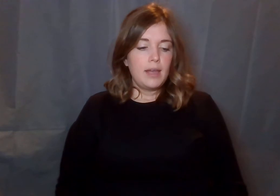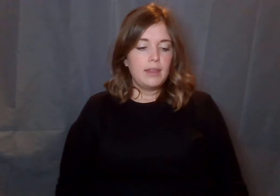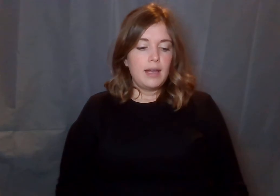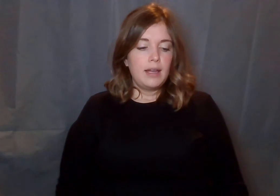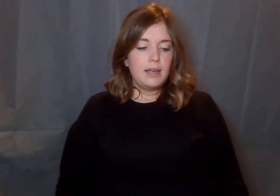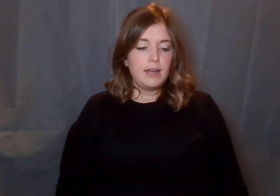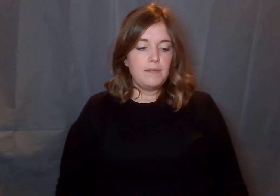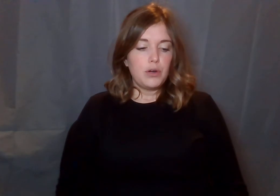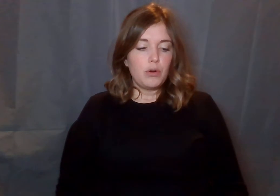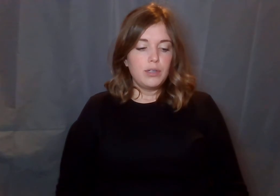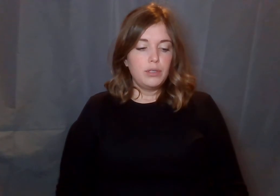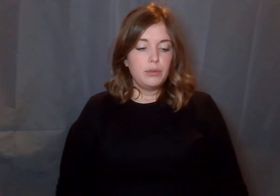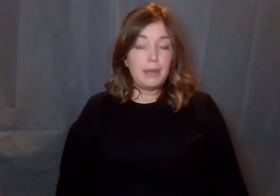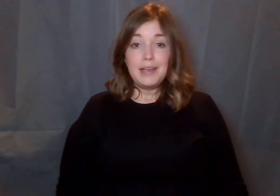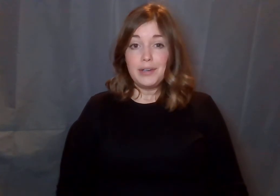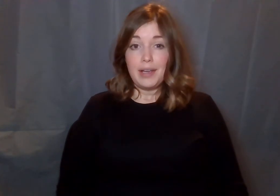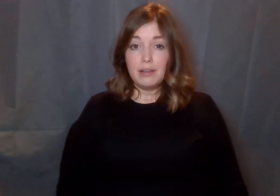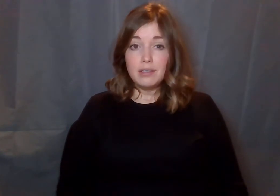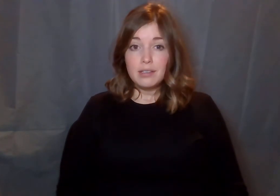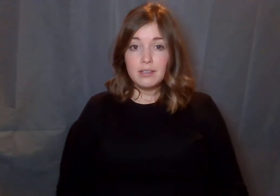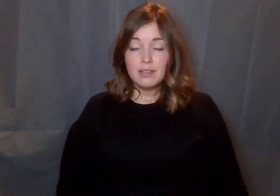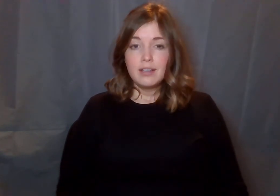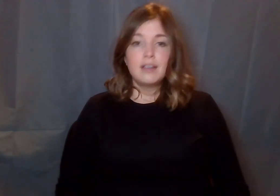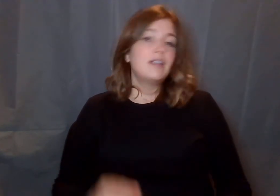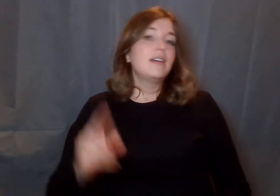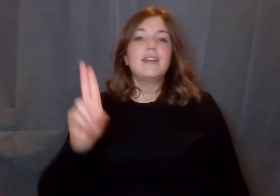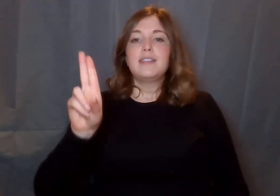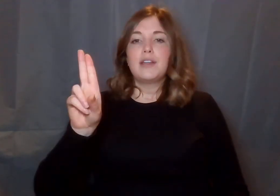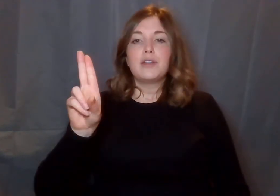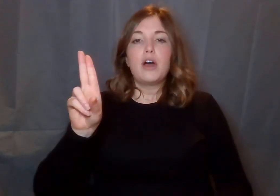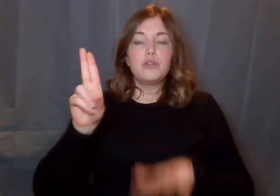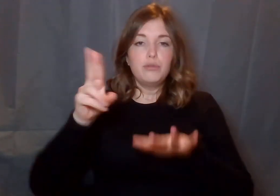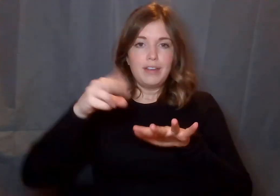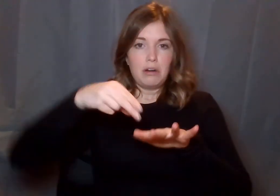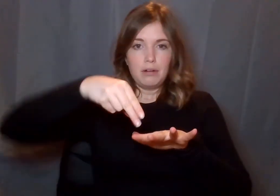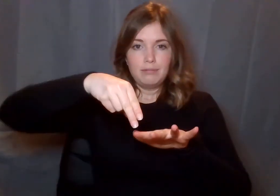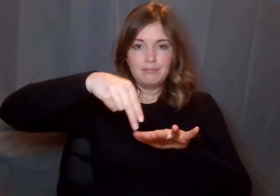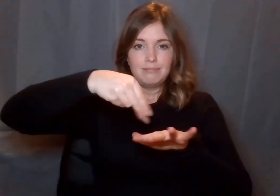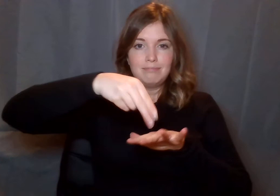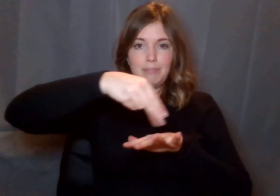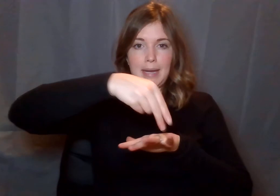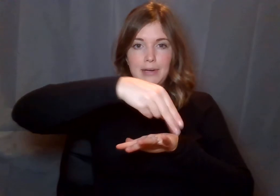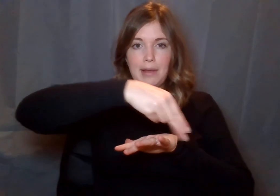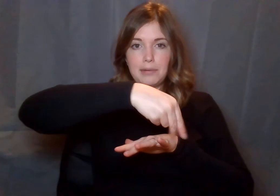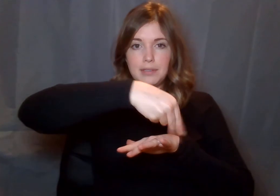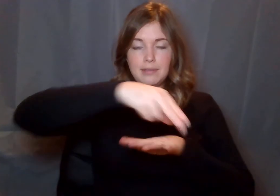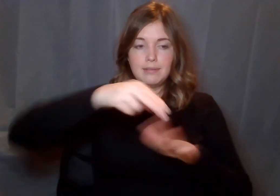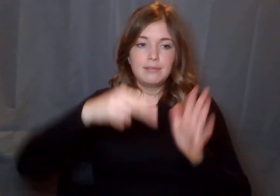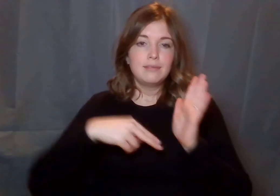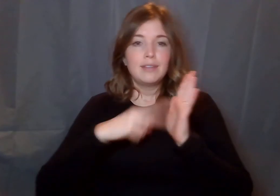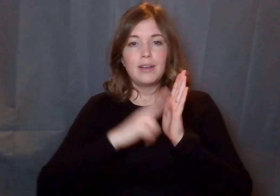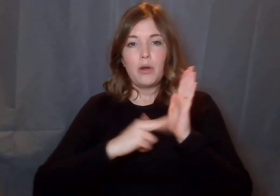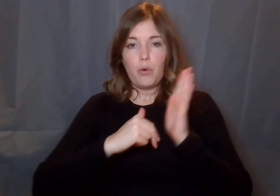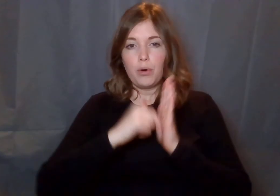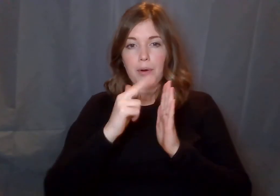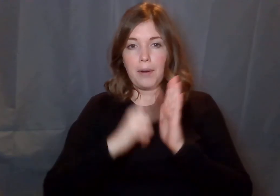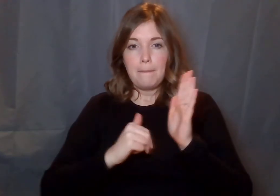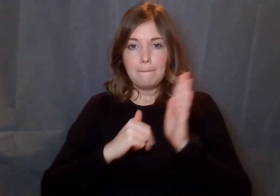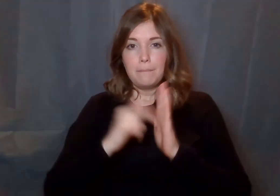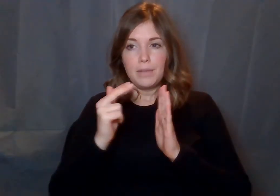And then if you're going to paint your nails, it's a two-finger, paint your nails. Or if